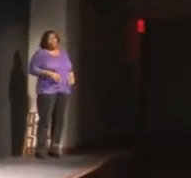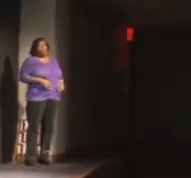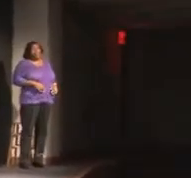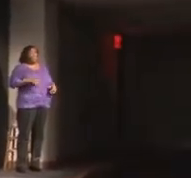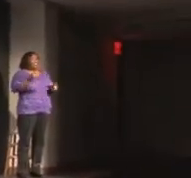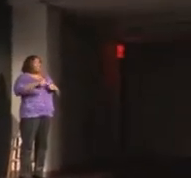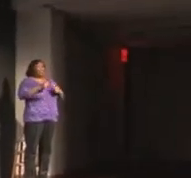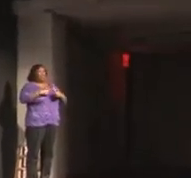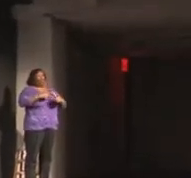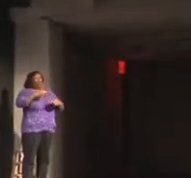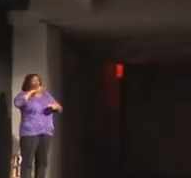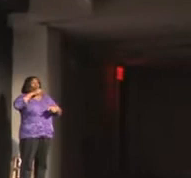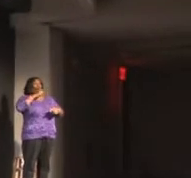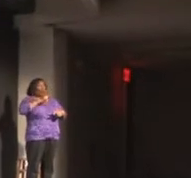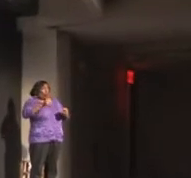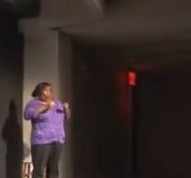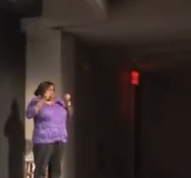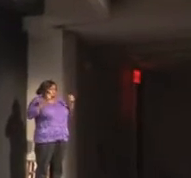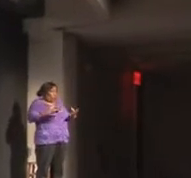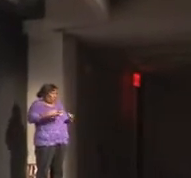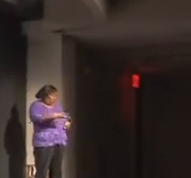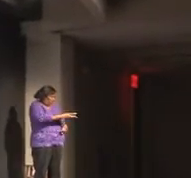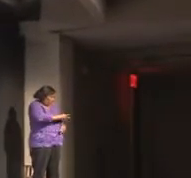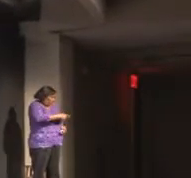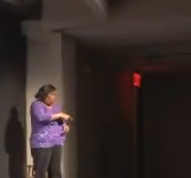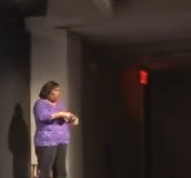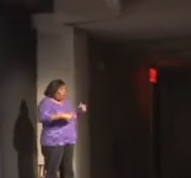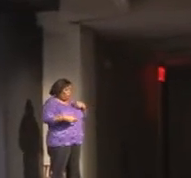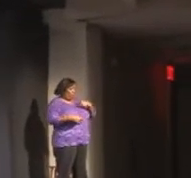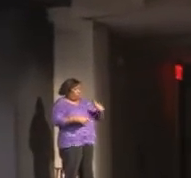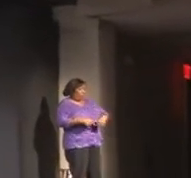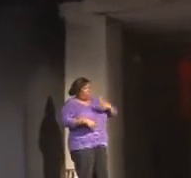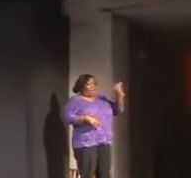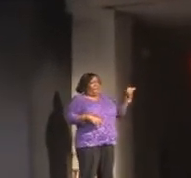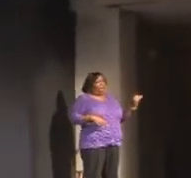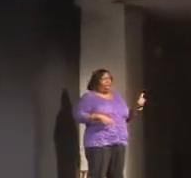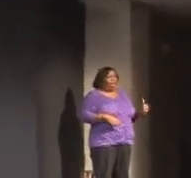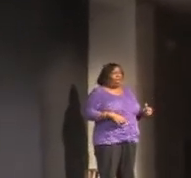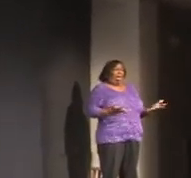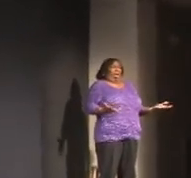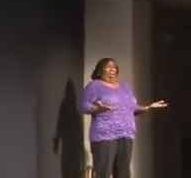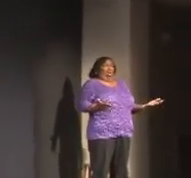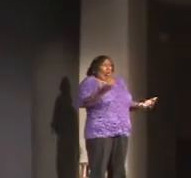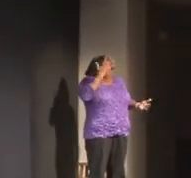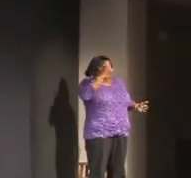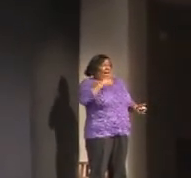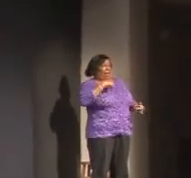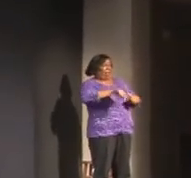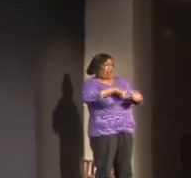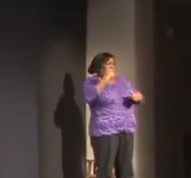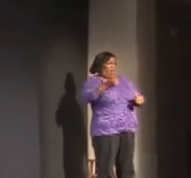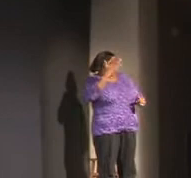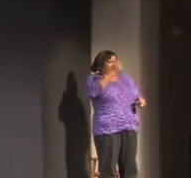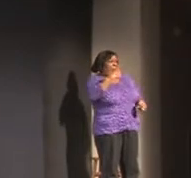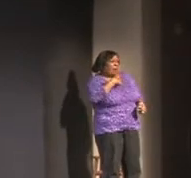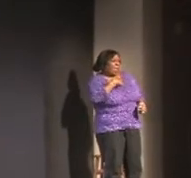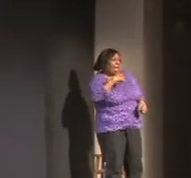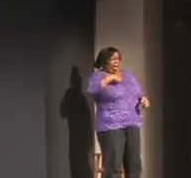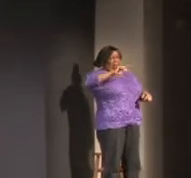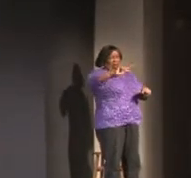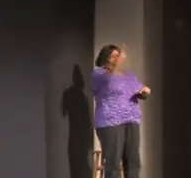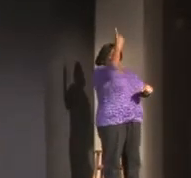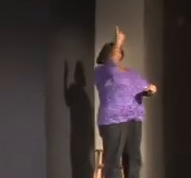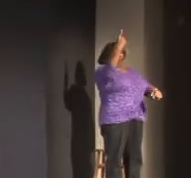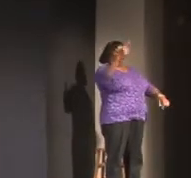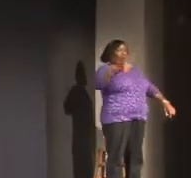until we got too big to all fit. And then Daddy said I had to get out. Why? Why I got to be the one to get out? I was in